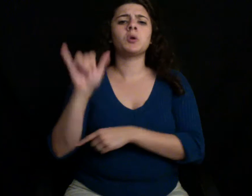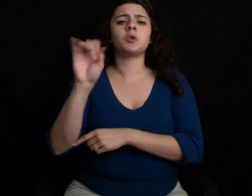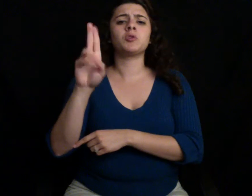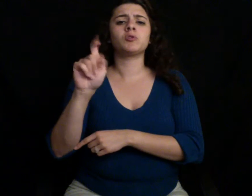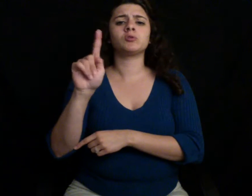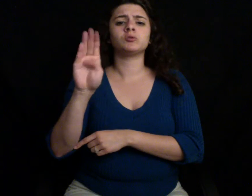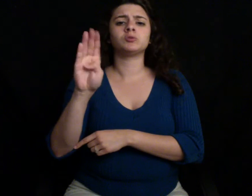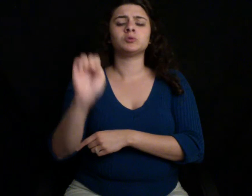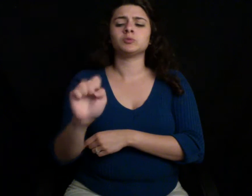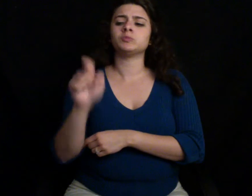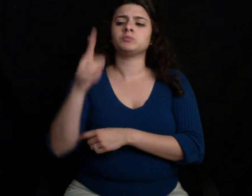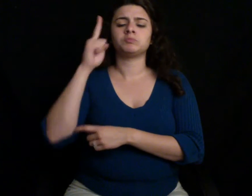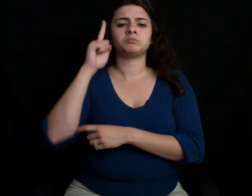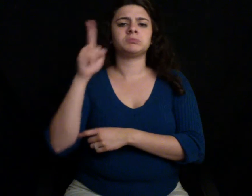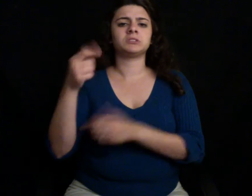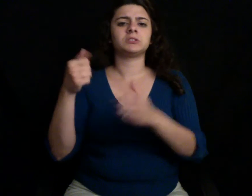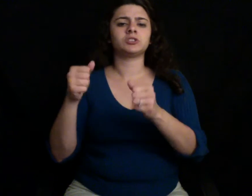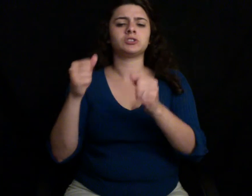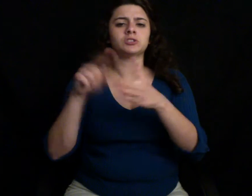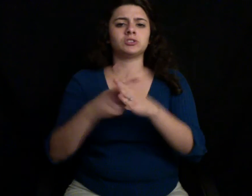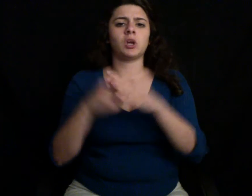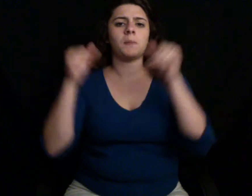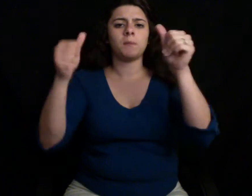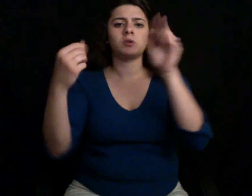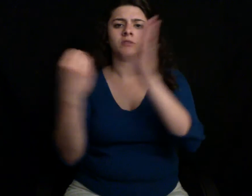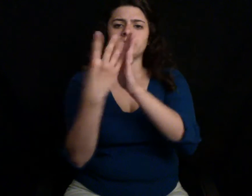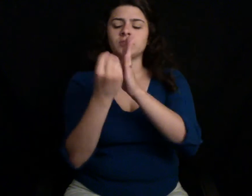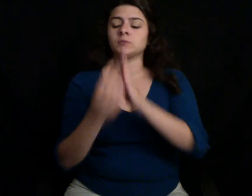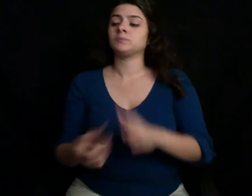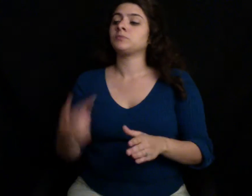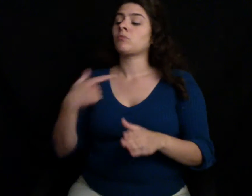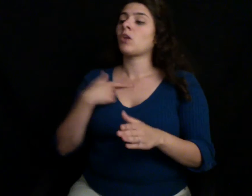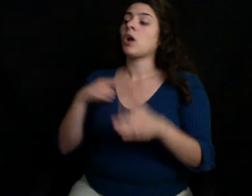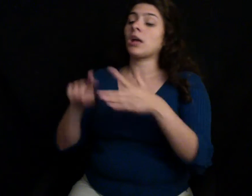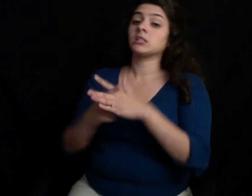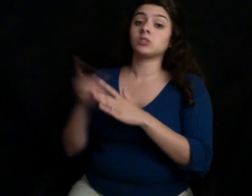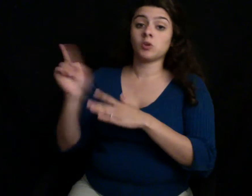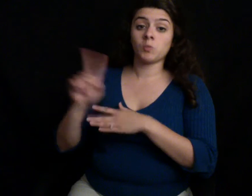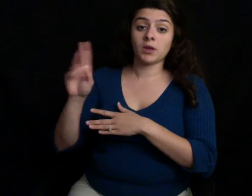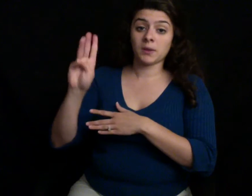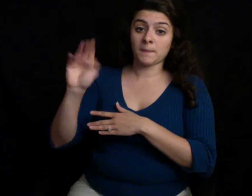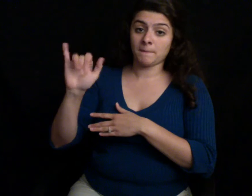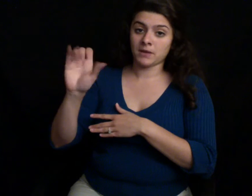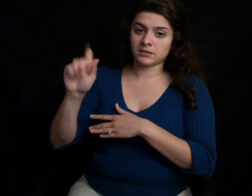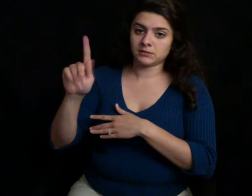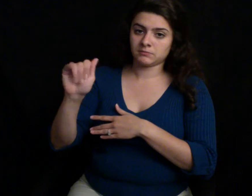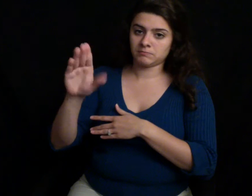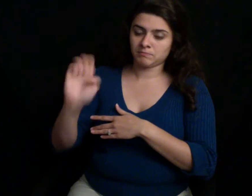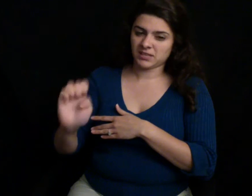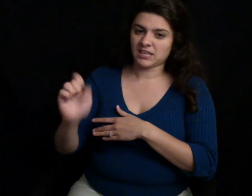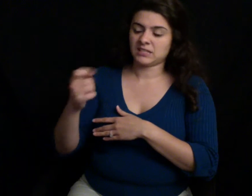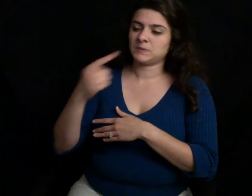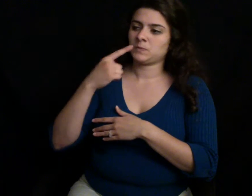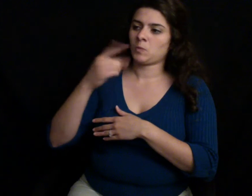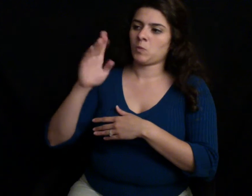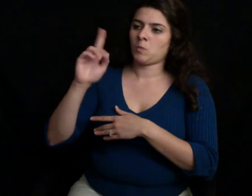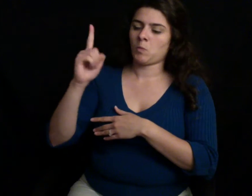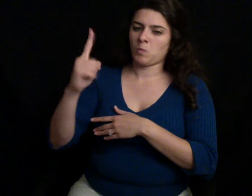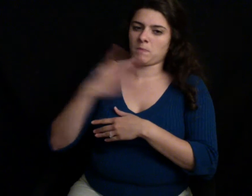then one of my clients said she can't log on MySpace. She was older. She's like, I can't use MySpace. Where are you going to put my videos? So I heard about this